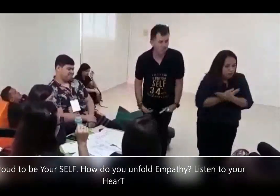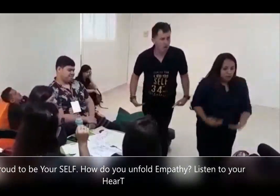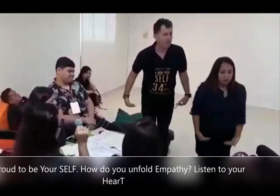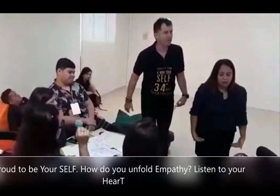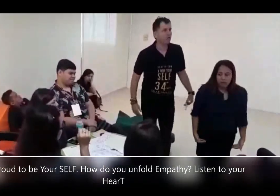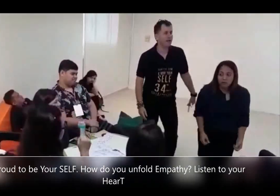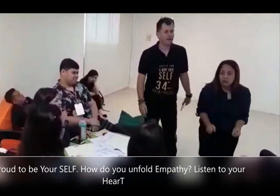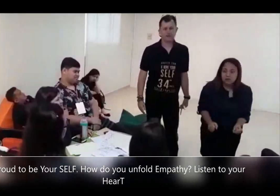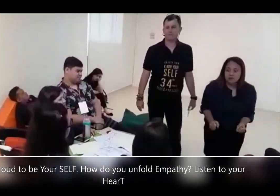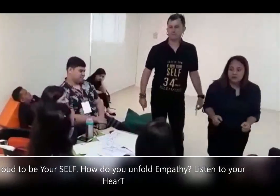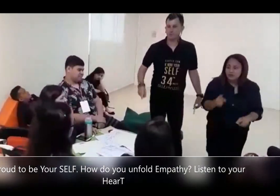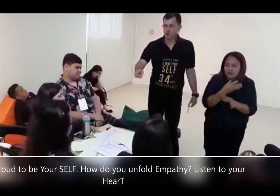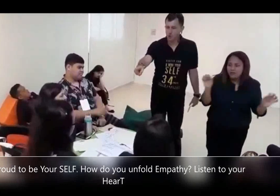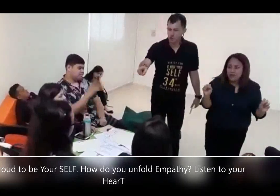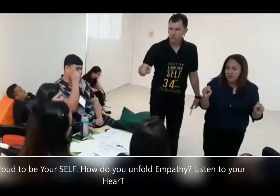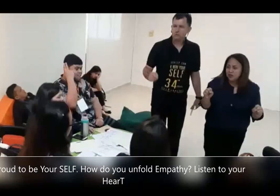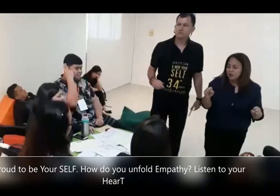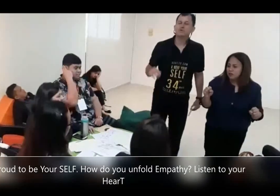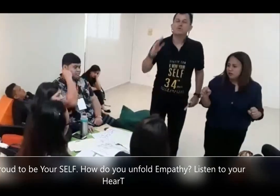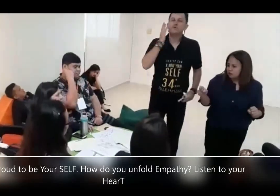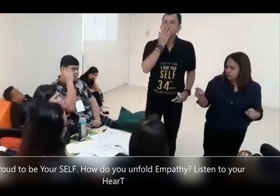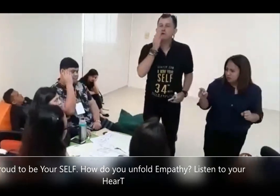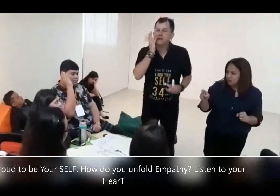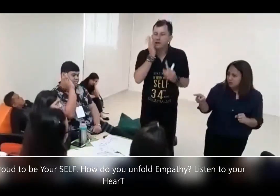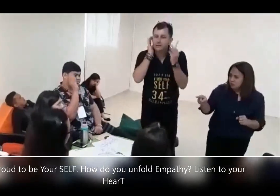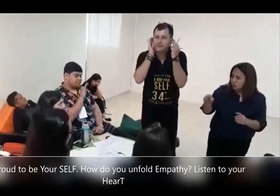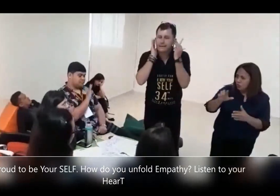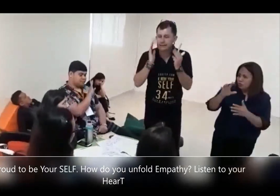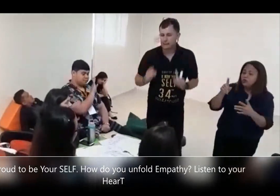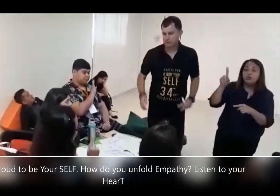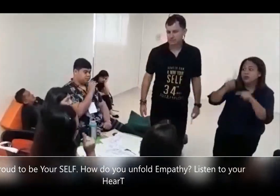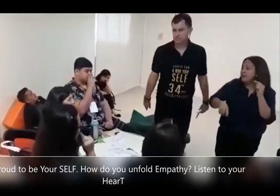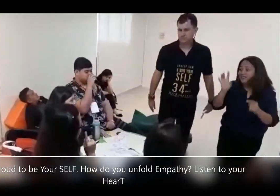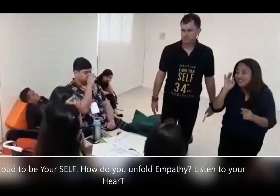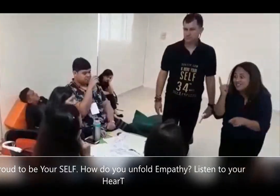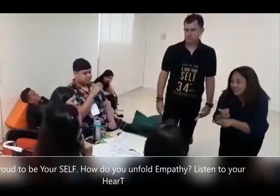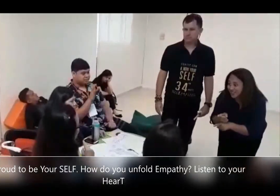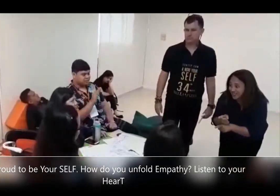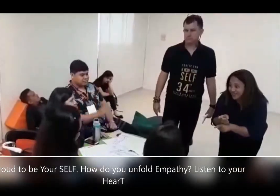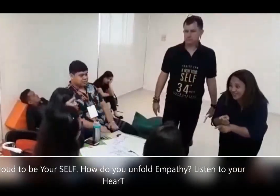He has no arm and no leg. You cannot hear.